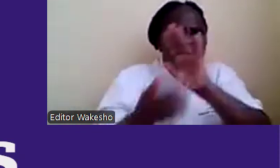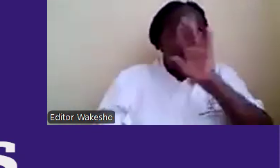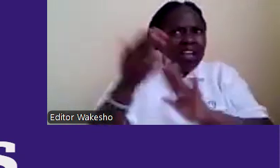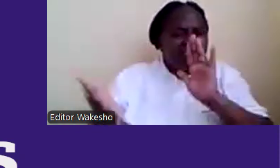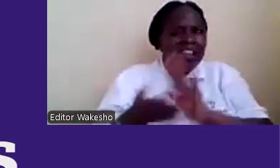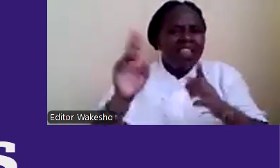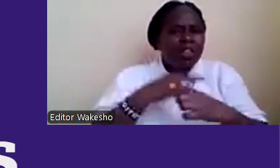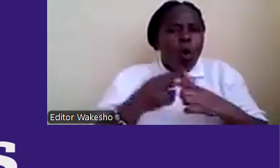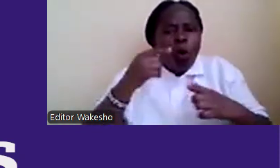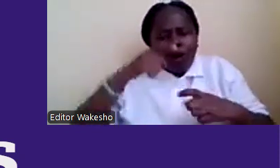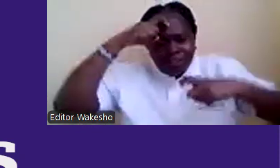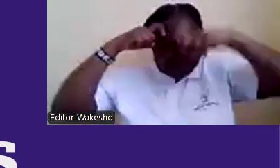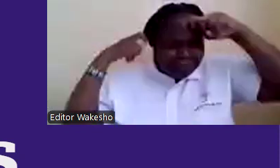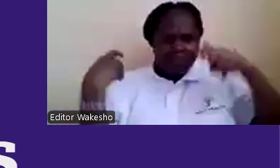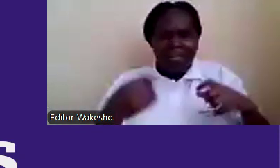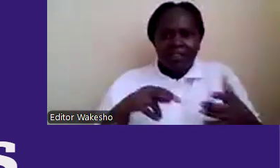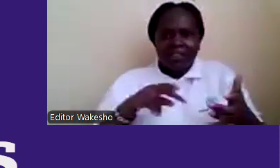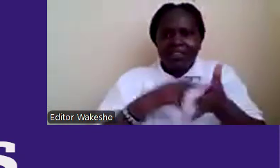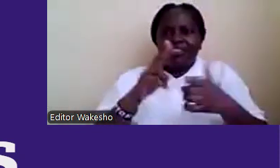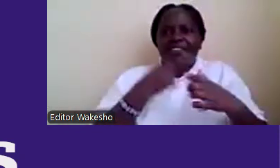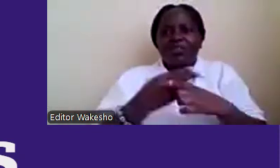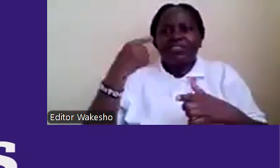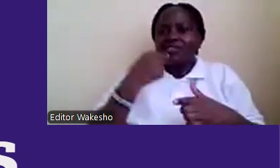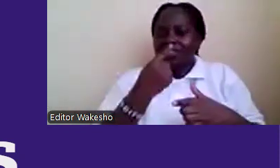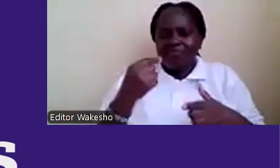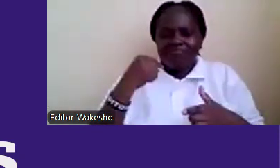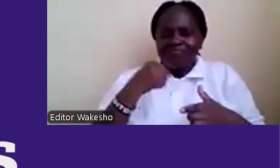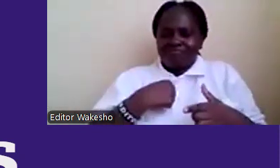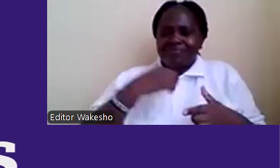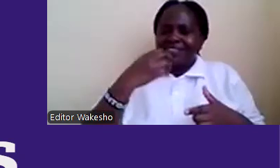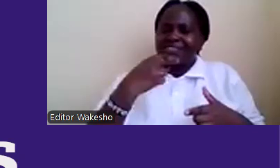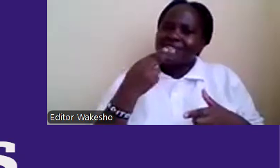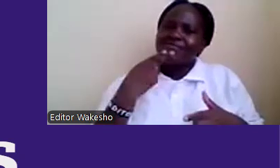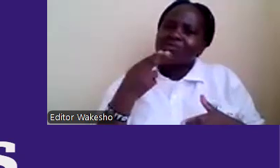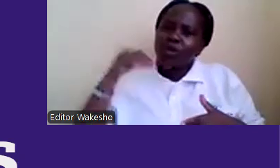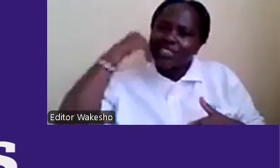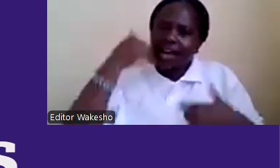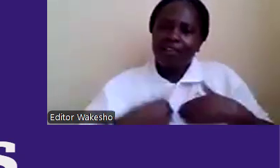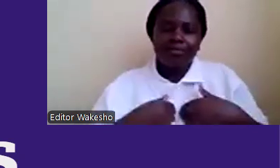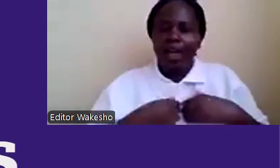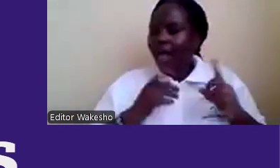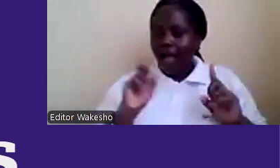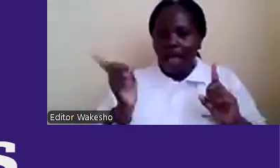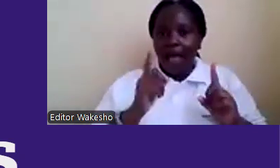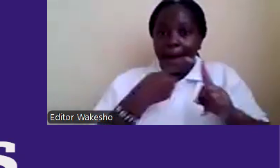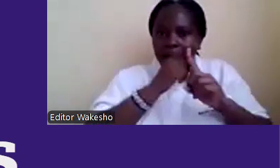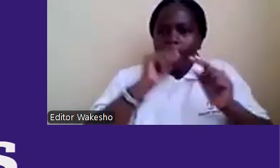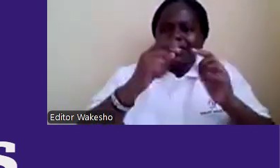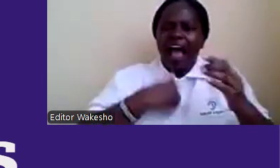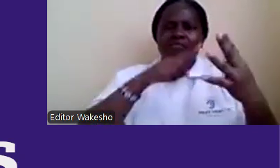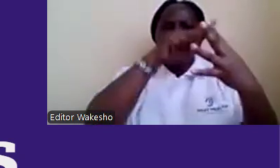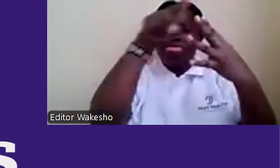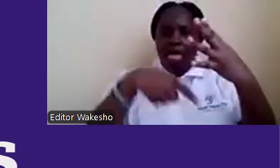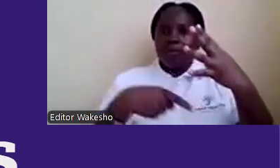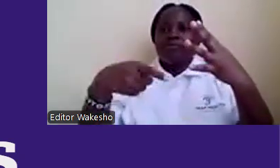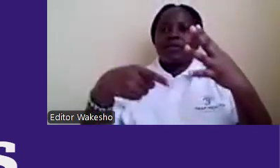Does this mean I'm diabetic? So it needs to be a combination of these symptoms as opposed to maybe just one or